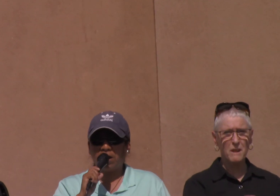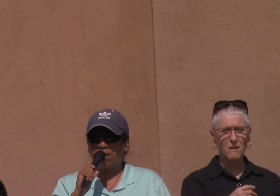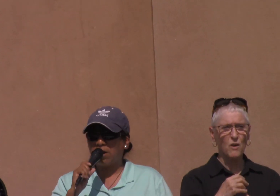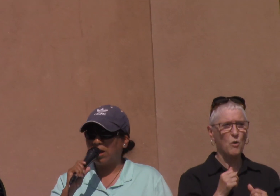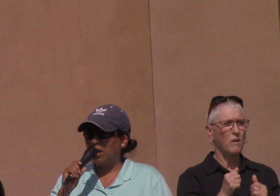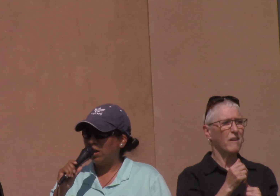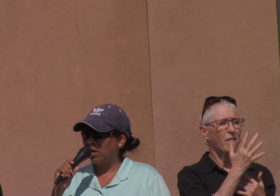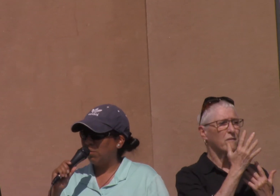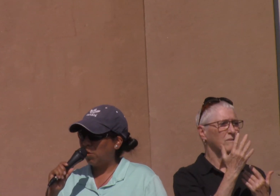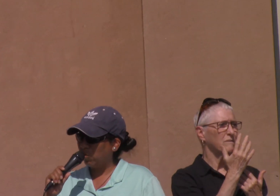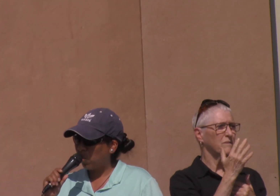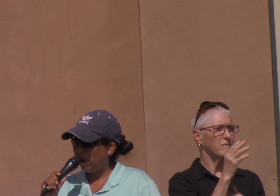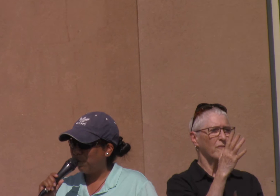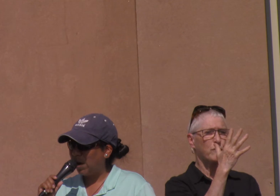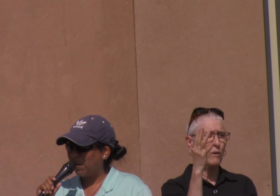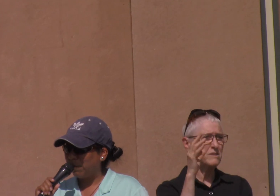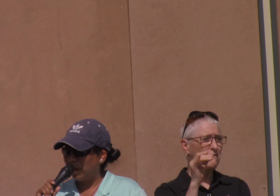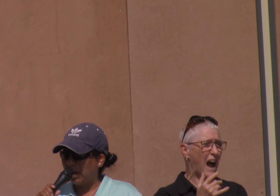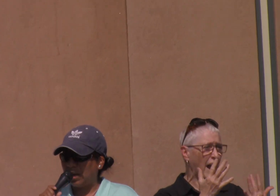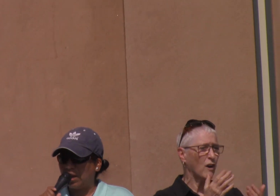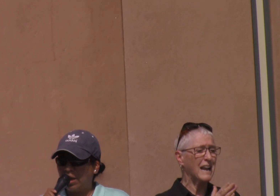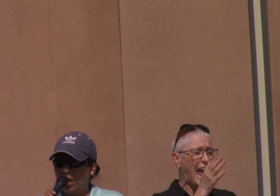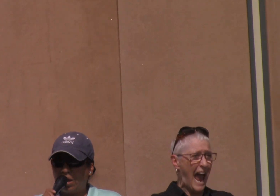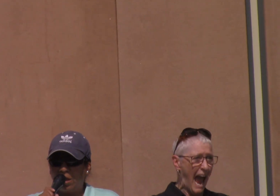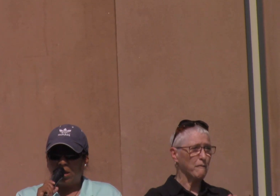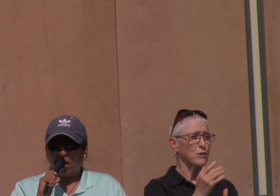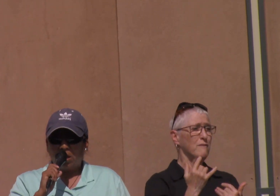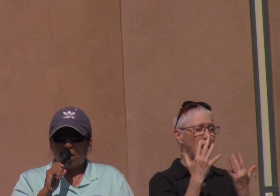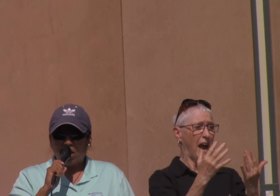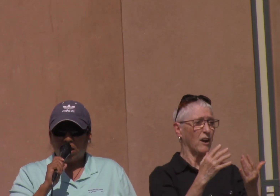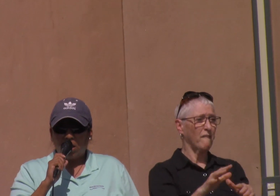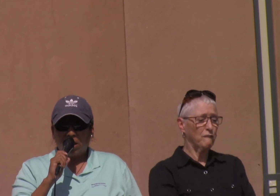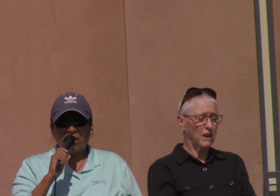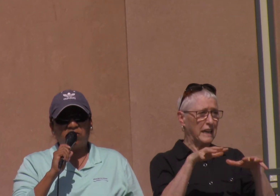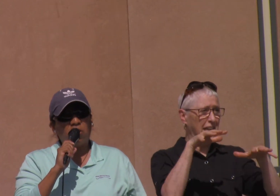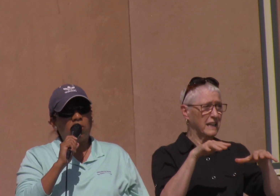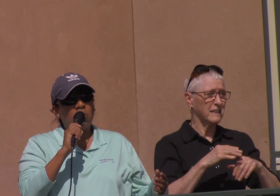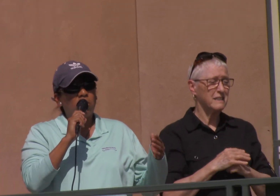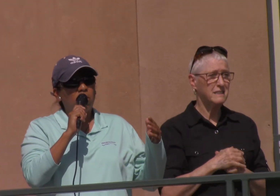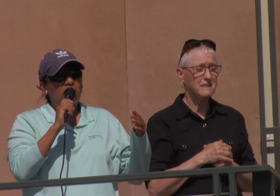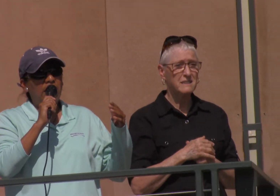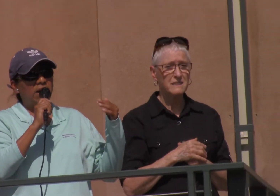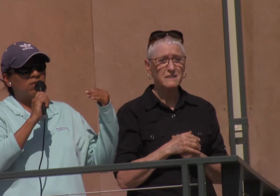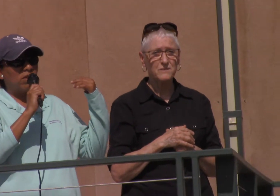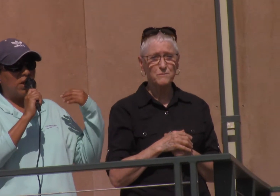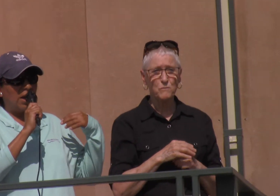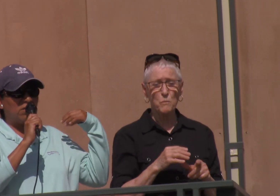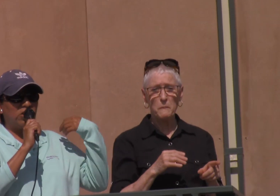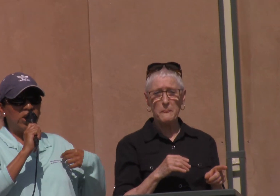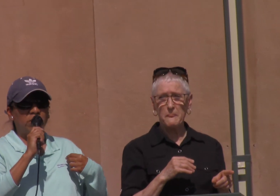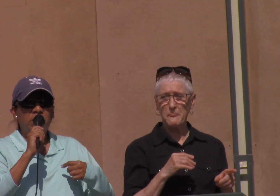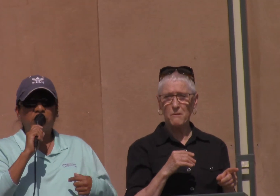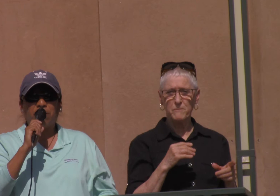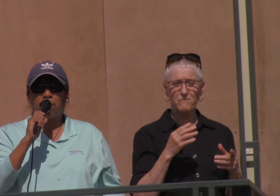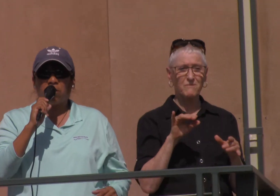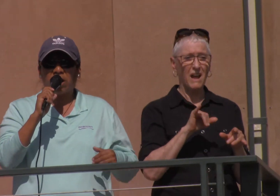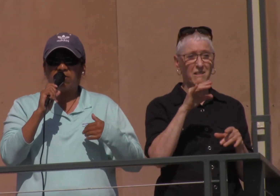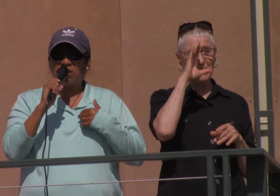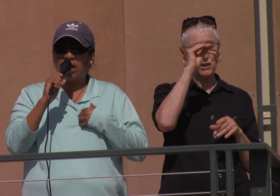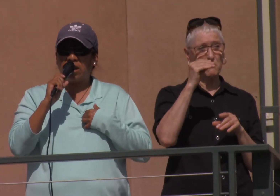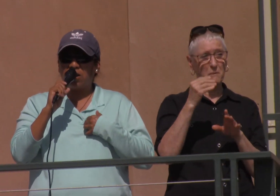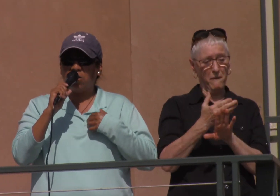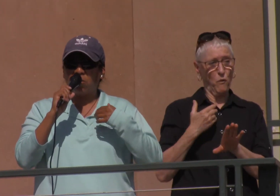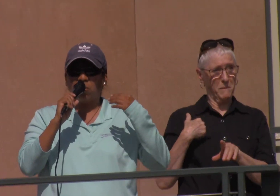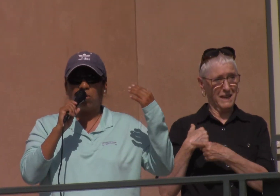forest fire and post-wildfire flooding. And so, as the gentleman before